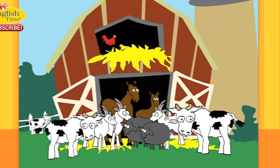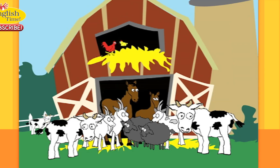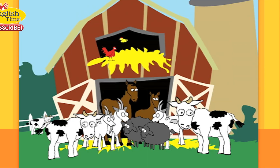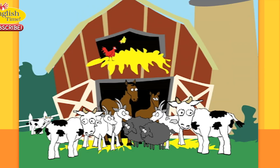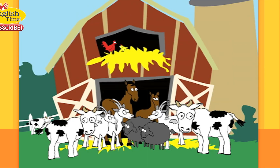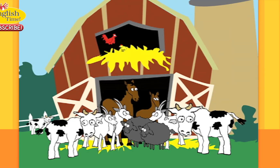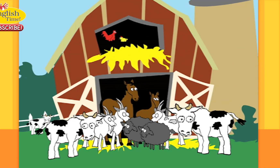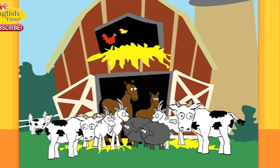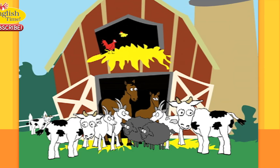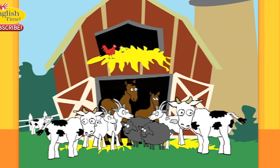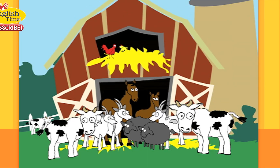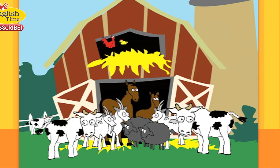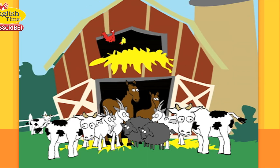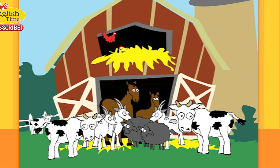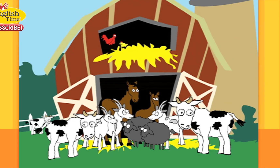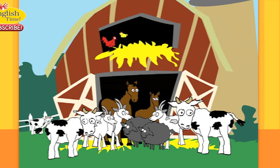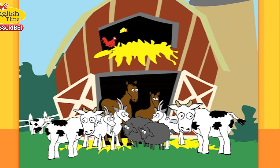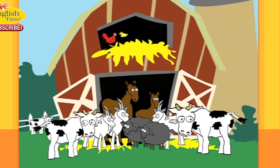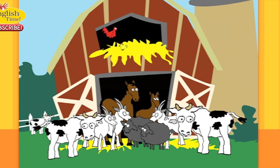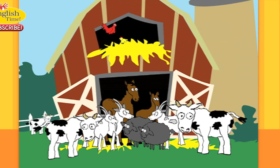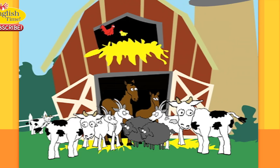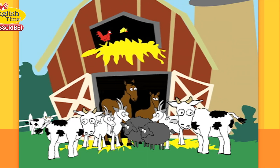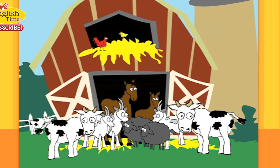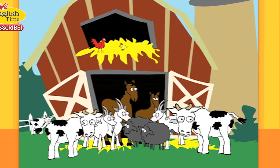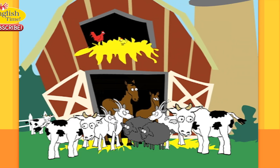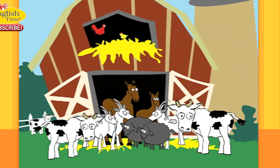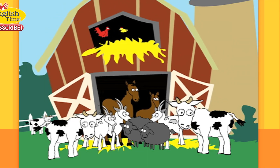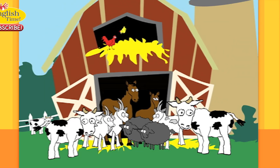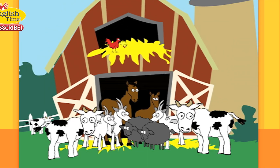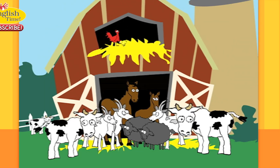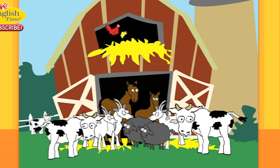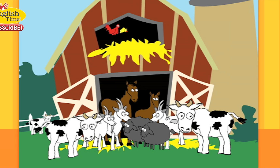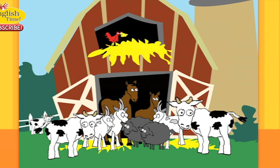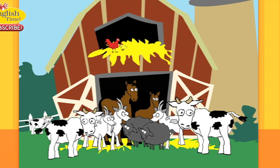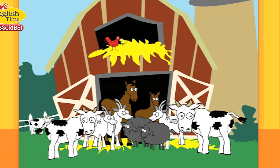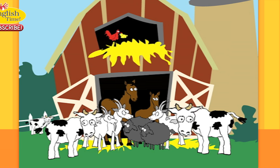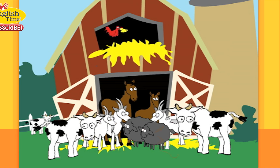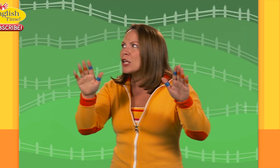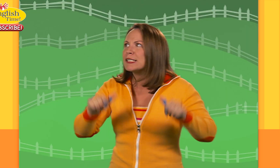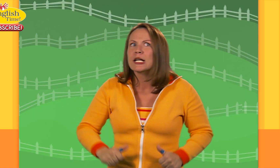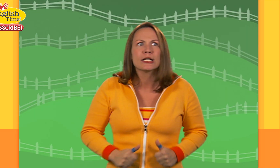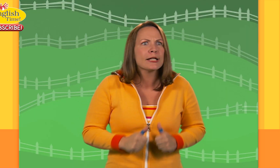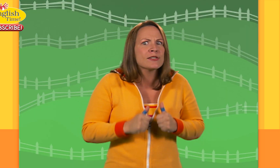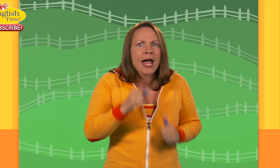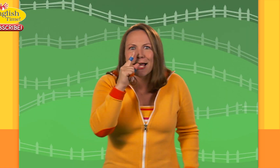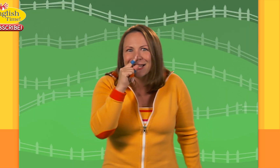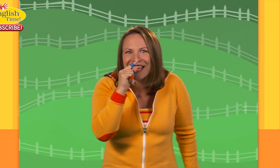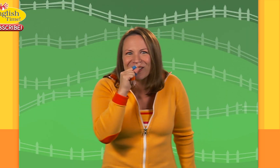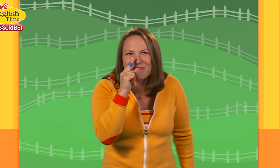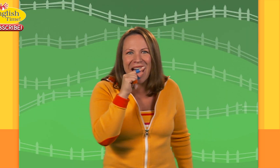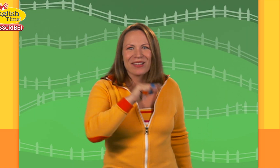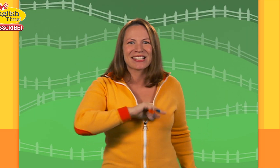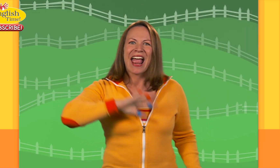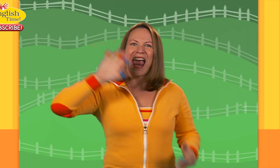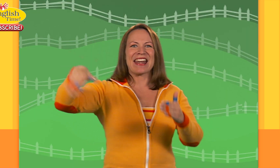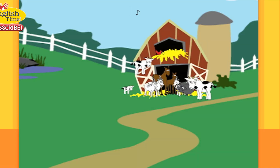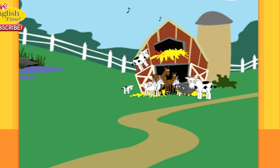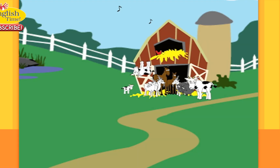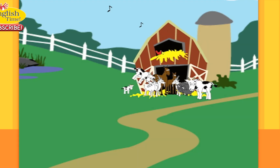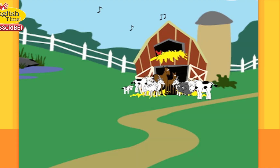they all live inside the big barn house. And somewhere in the walls there lives a little mouse, and